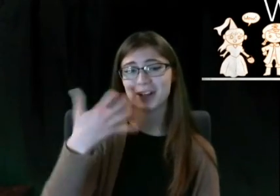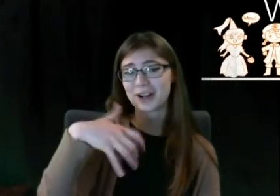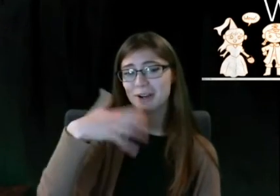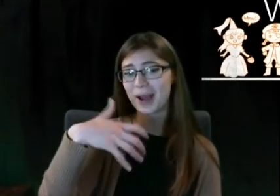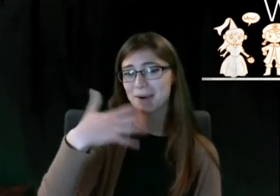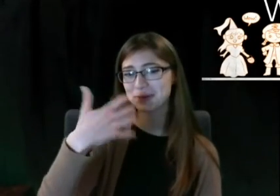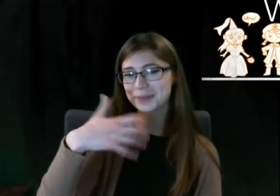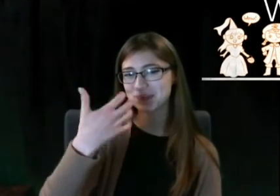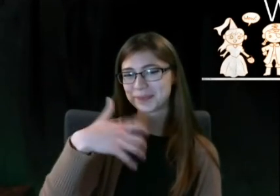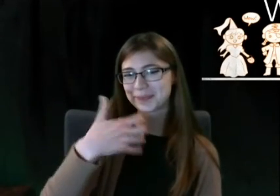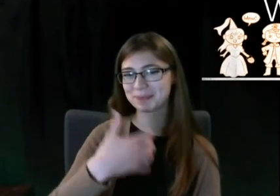Wow.